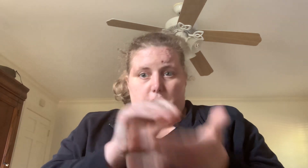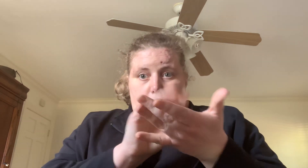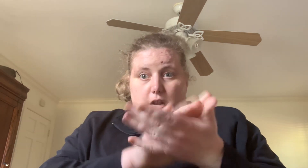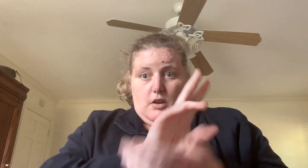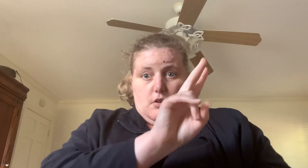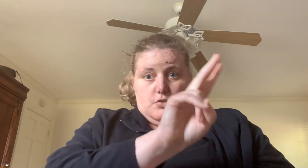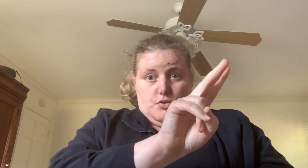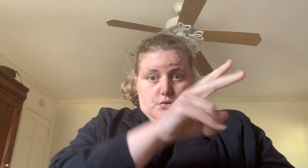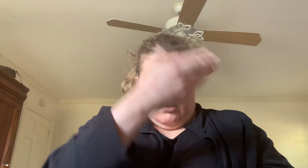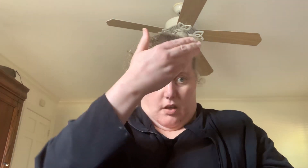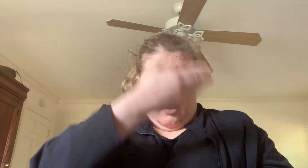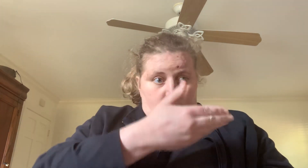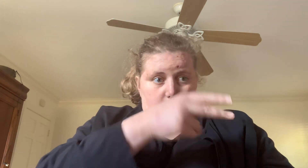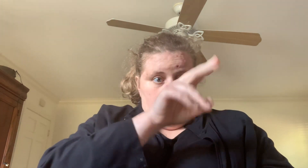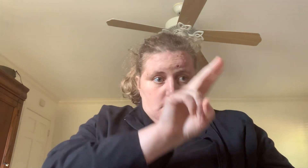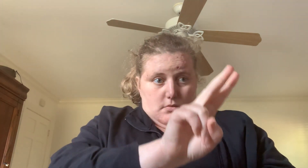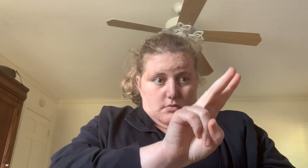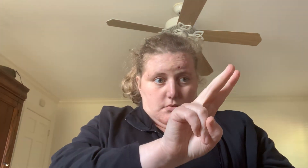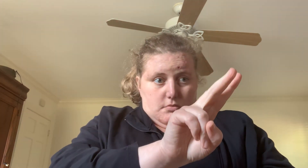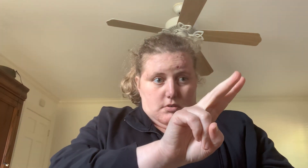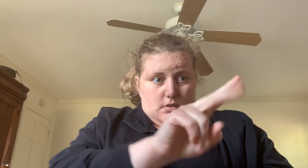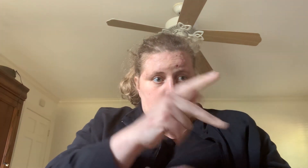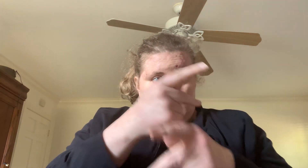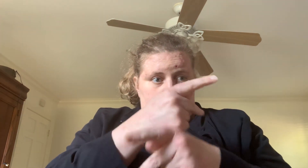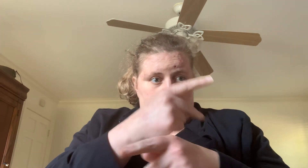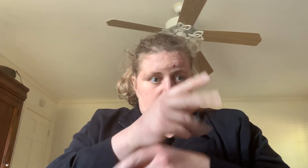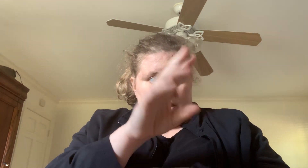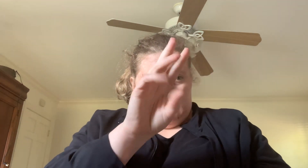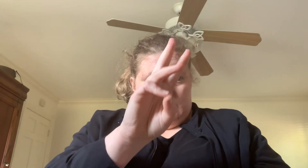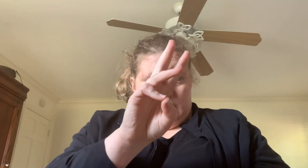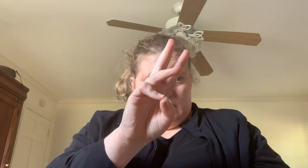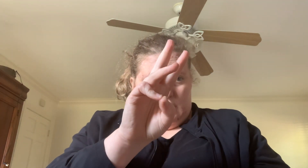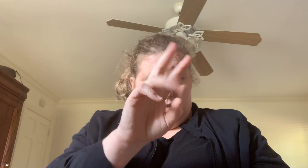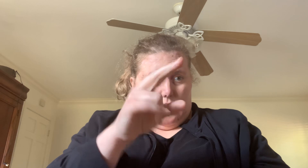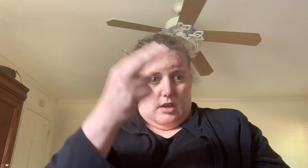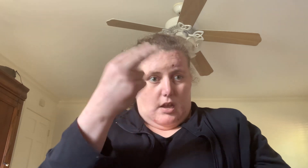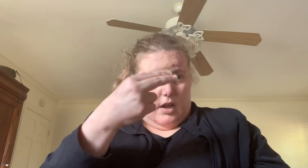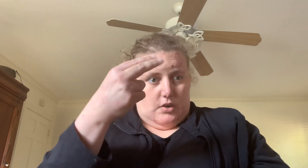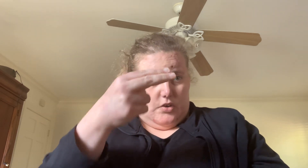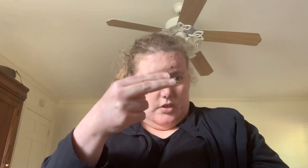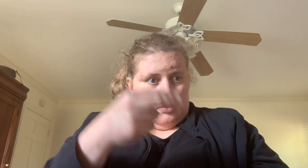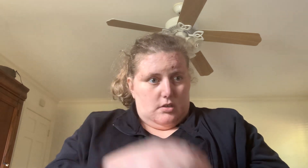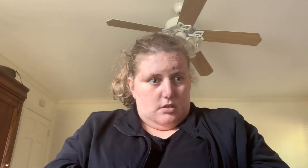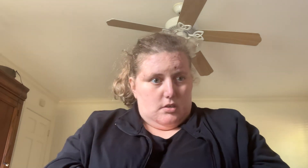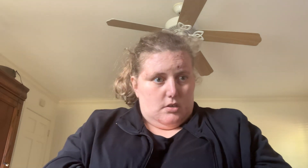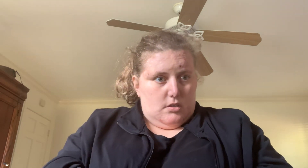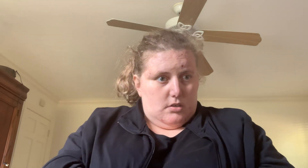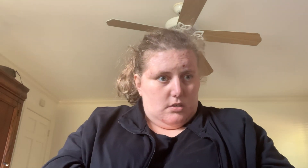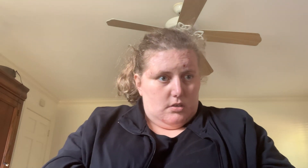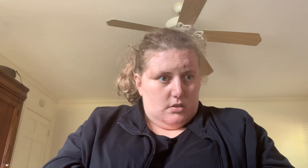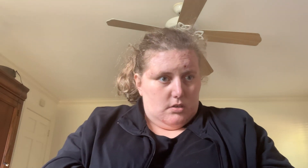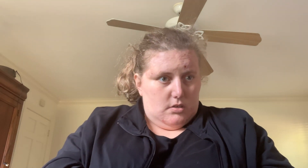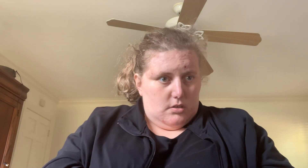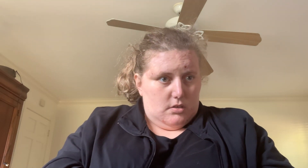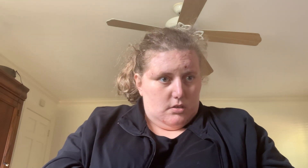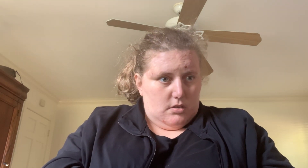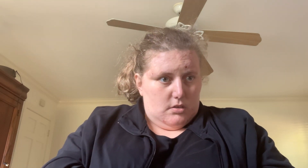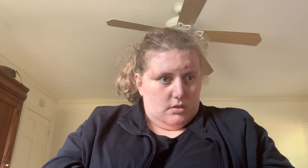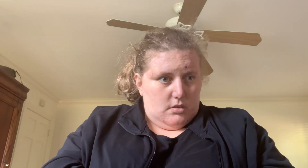That's going to give us 6 hydrogens. So let's put a 3 here so we can get 6. But if we do that, it doesn't really work for